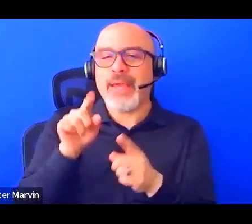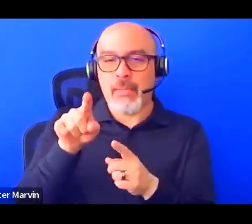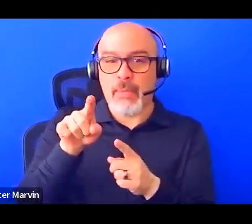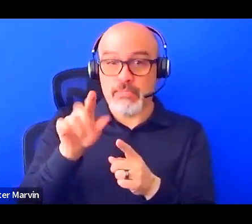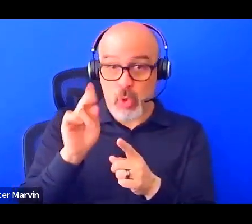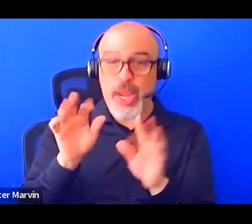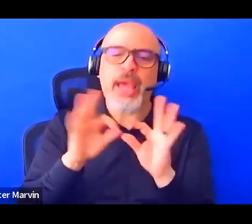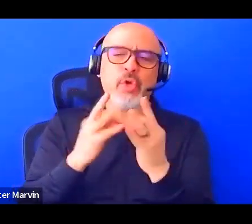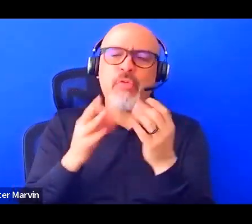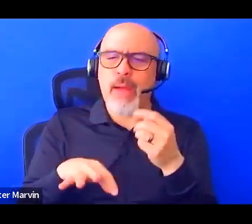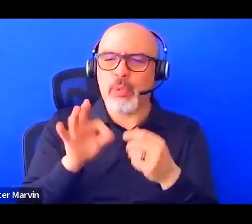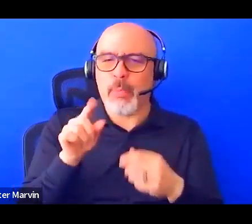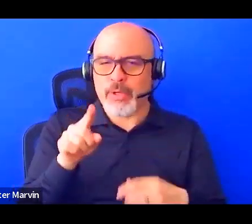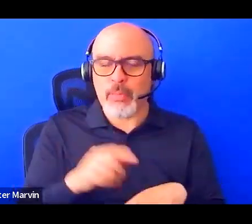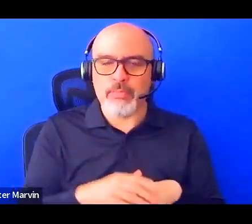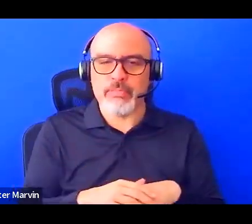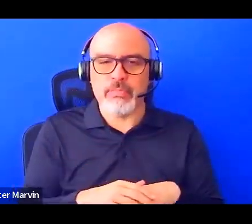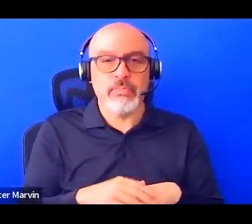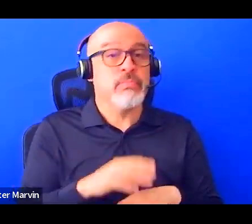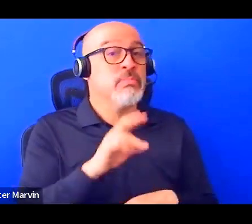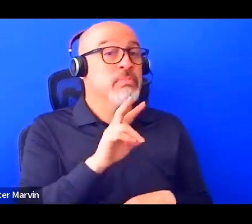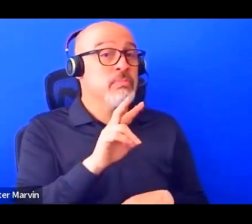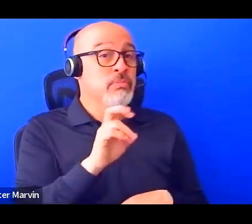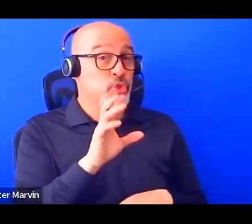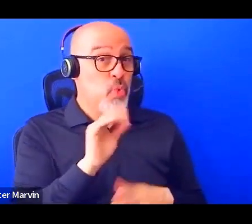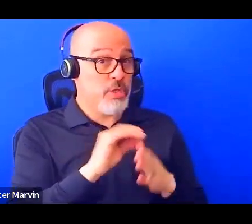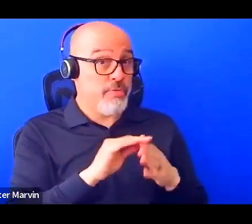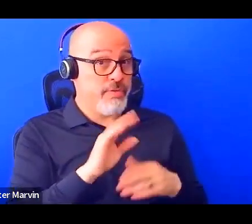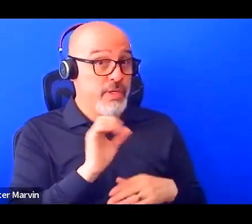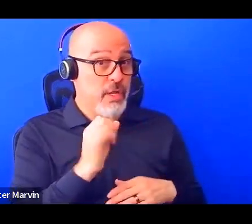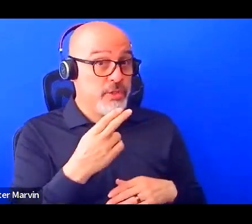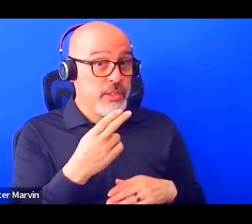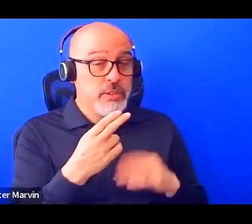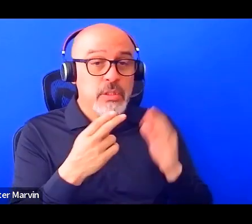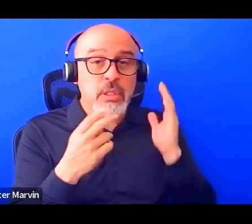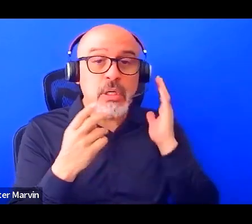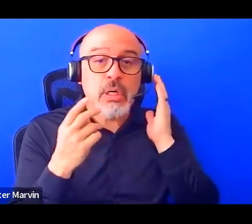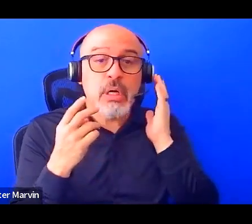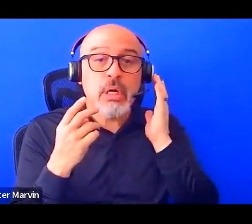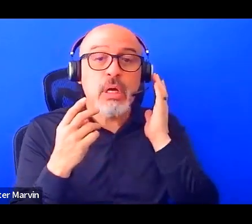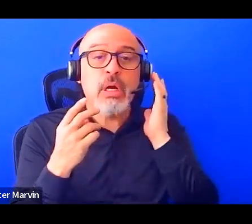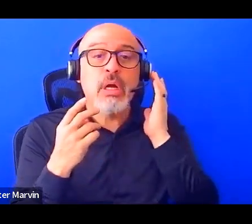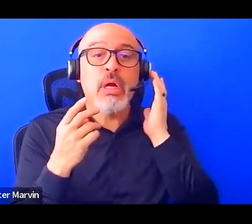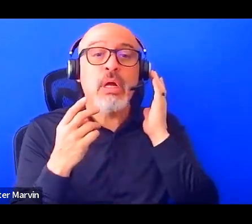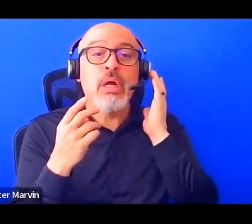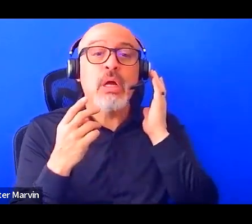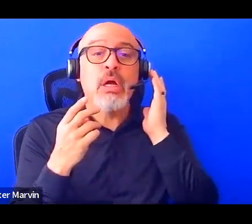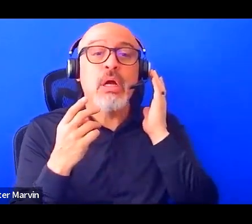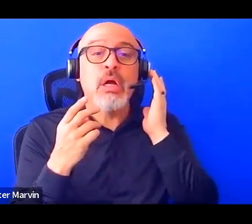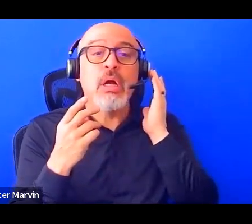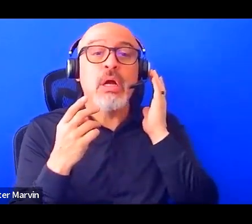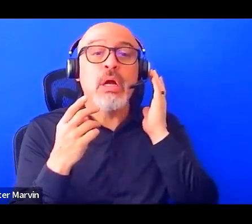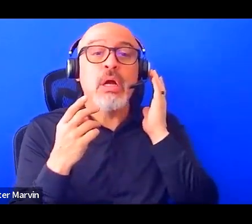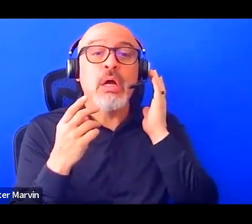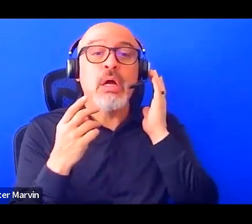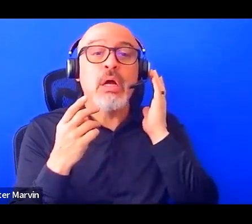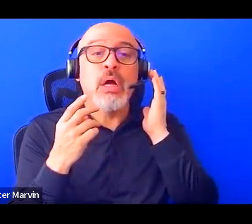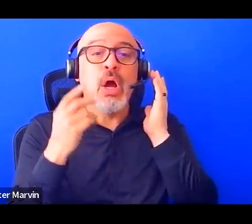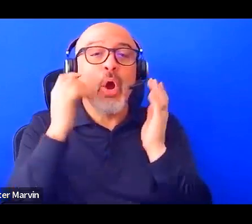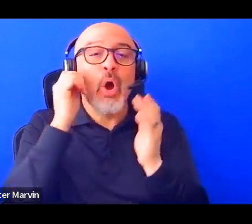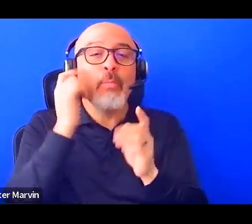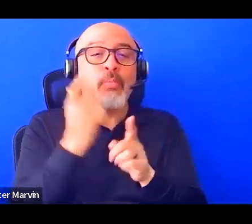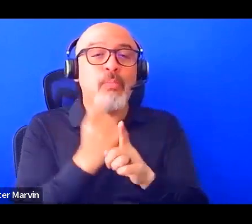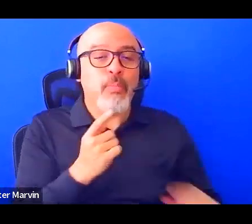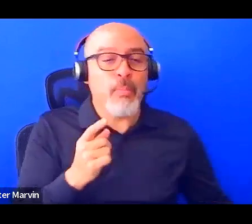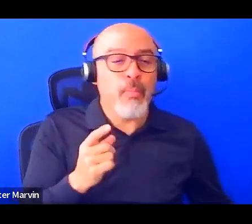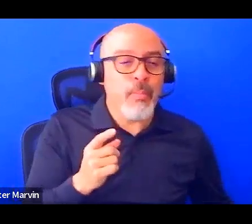Okay. Cash. 250 cash. Questions? Statement actually, just, Let me make sure he can hear you. Can you